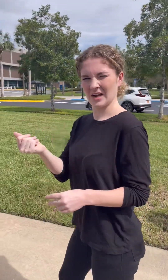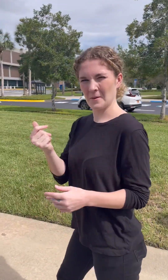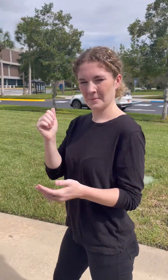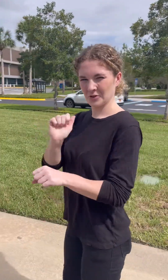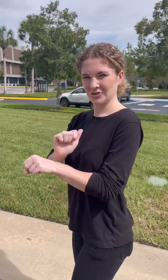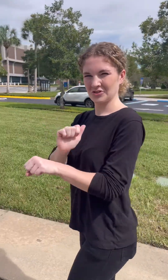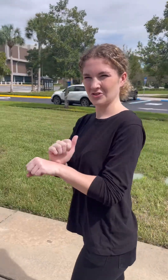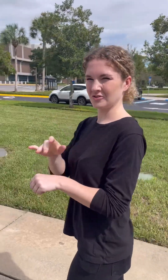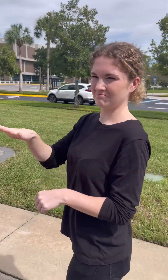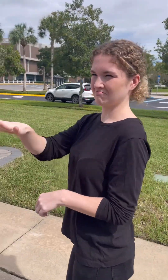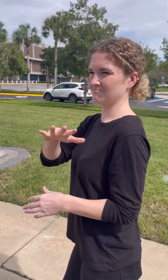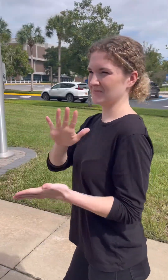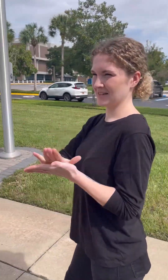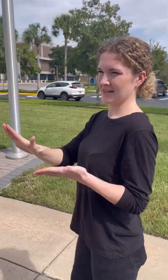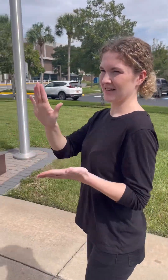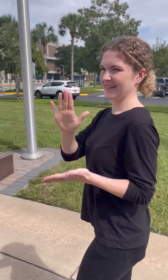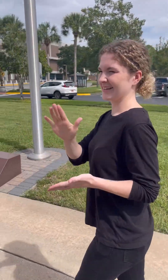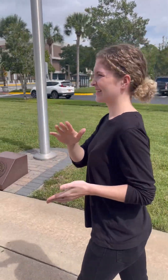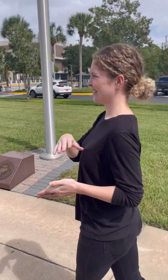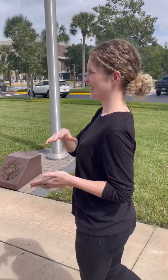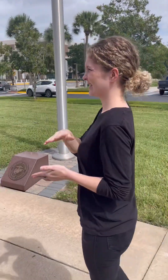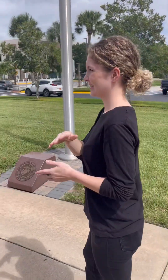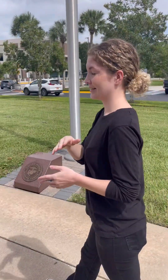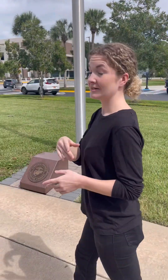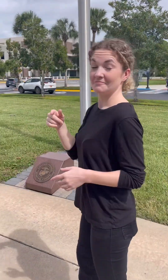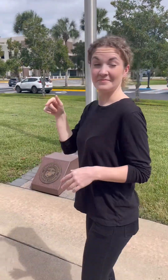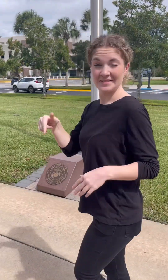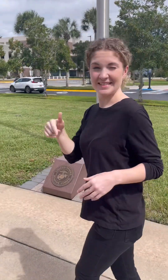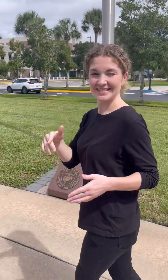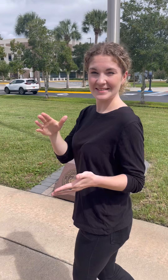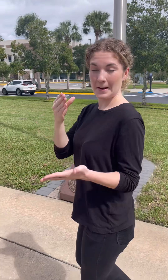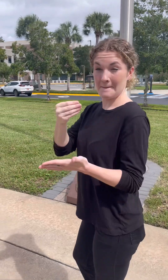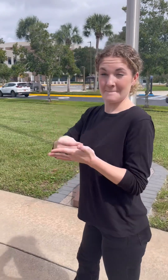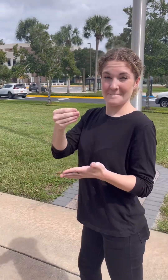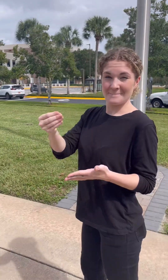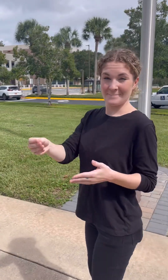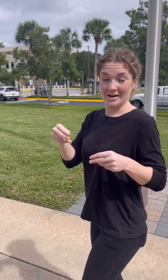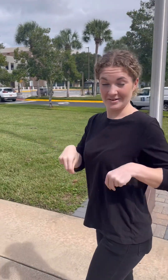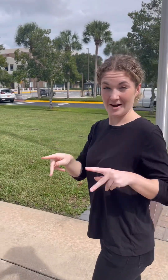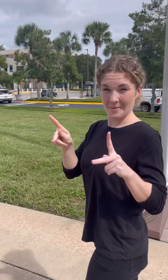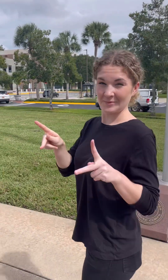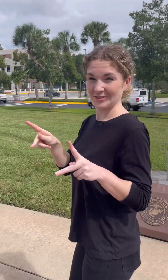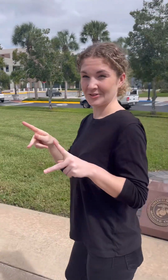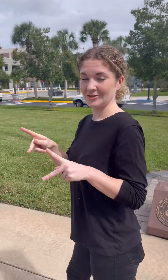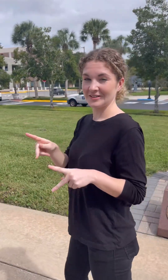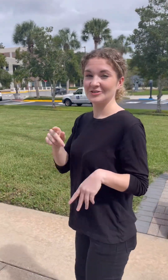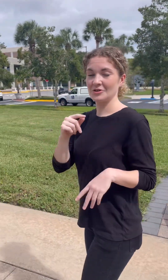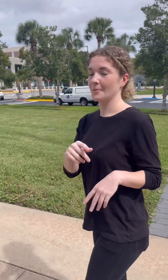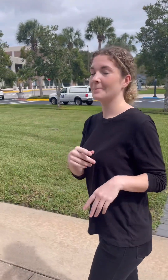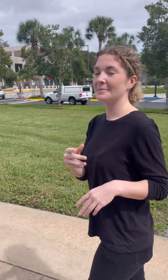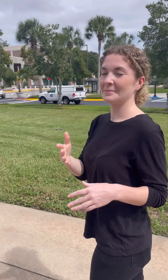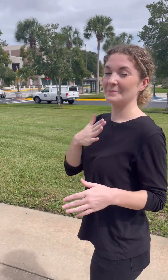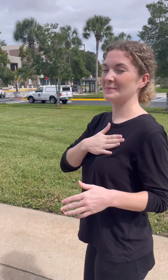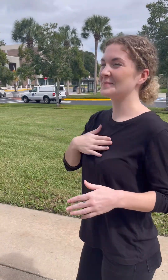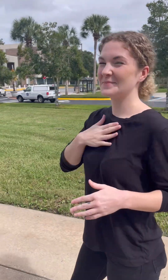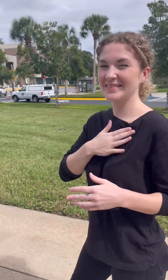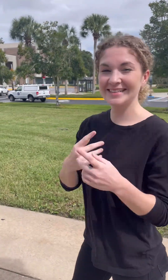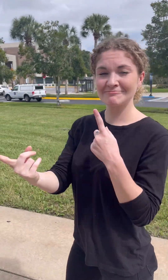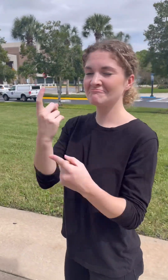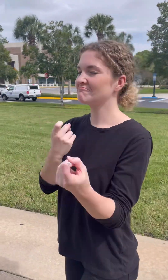is a paid opportunity, so feel free to quiz me, throw all the questions you can think of at me. I'm also a resident assistant here on